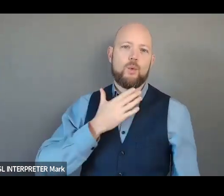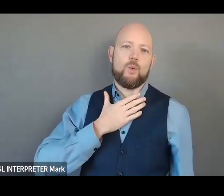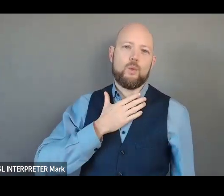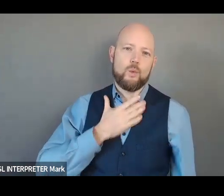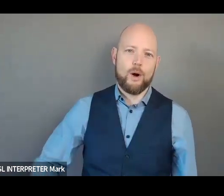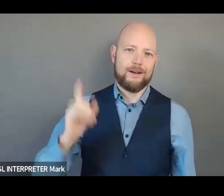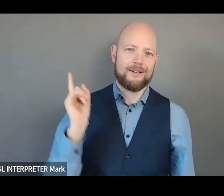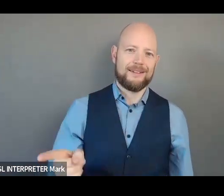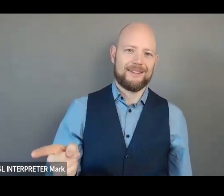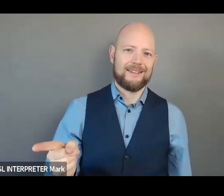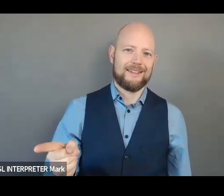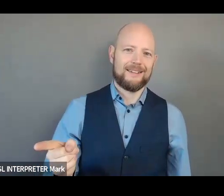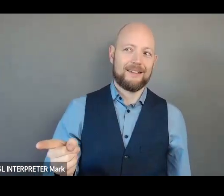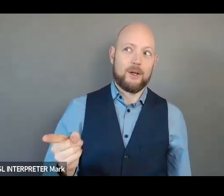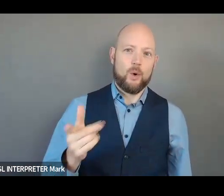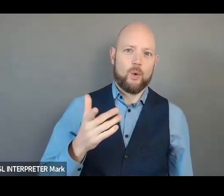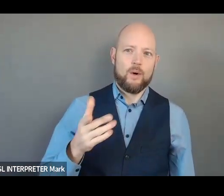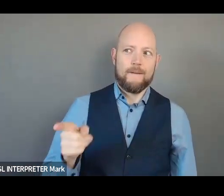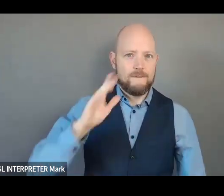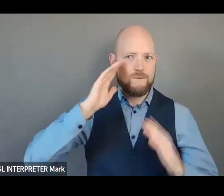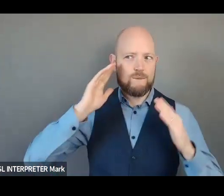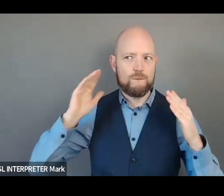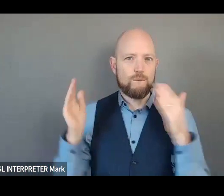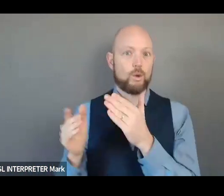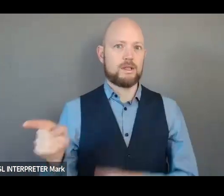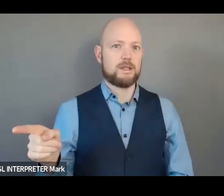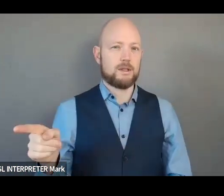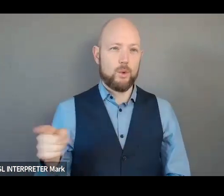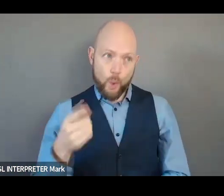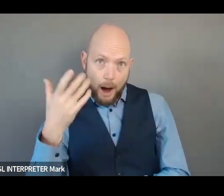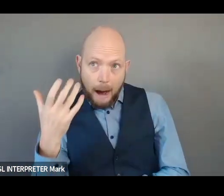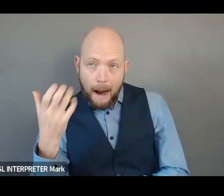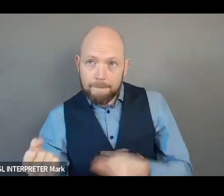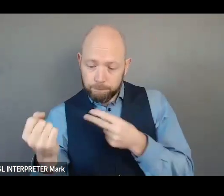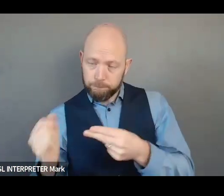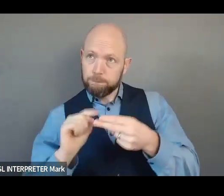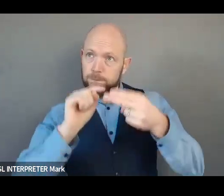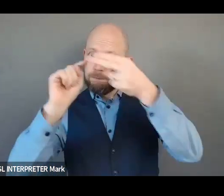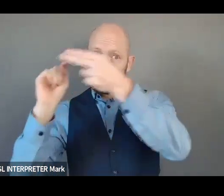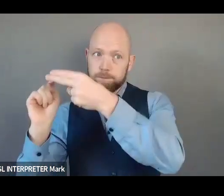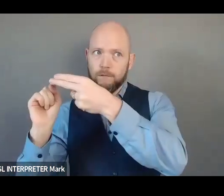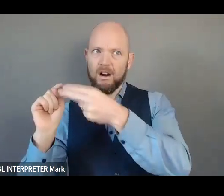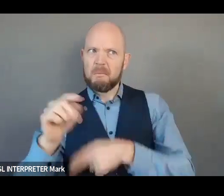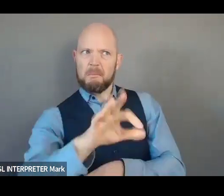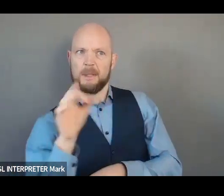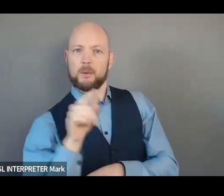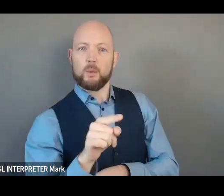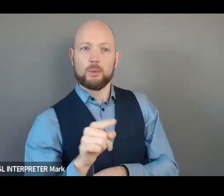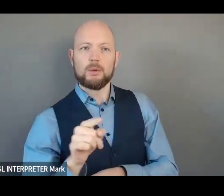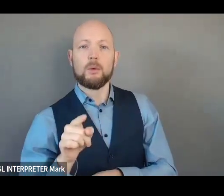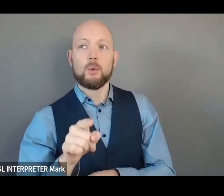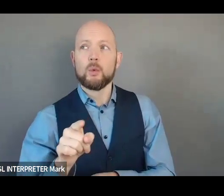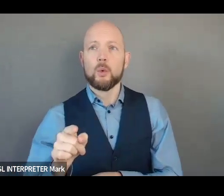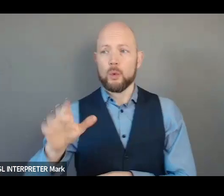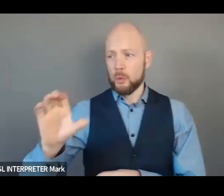of controlling who is included and who is excluded. The closer you can be to this, the more likely you are to be successful.